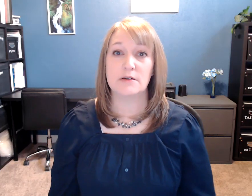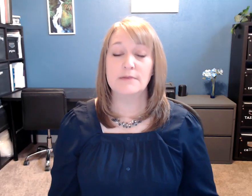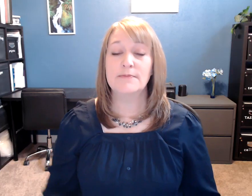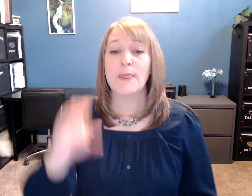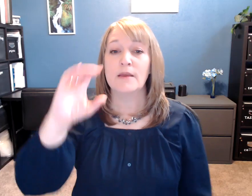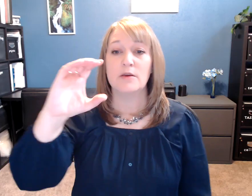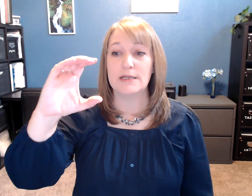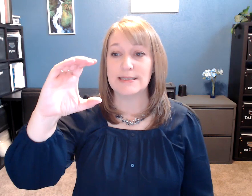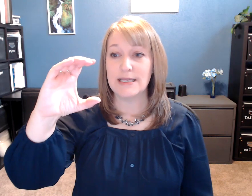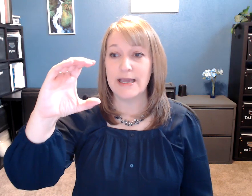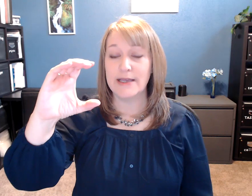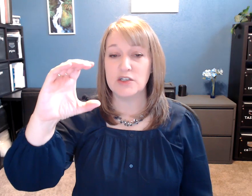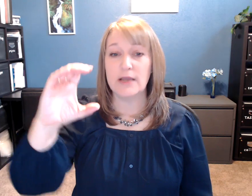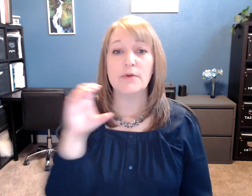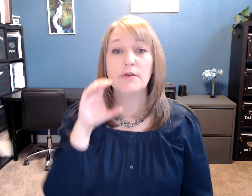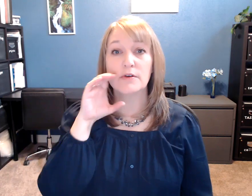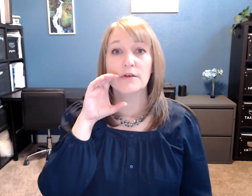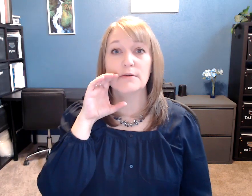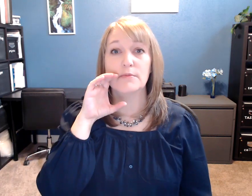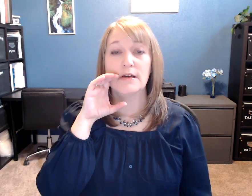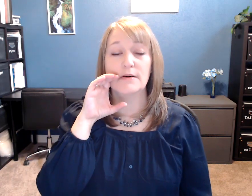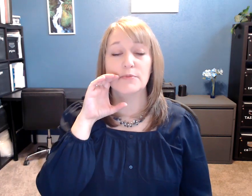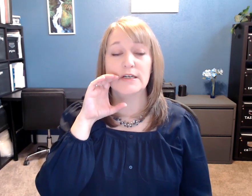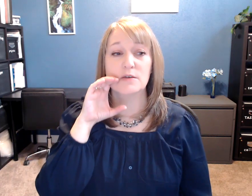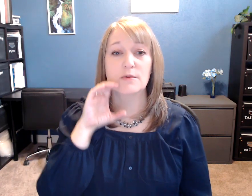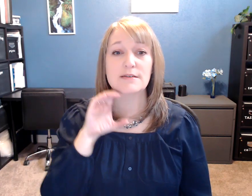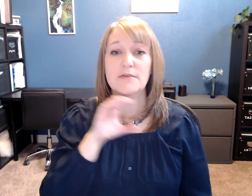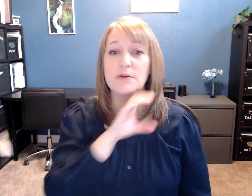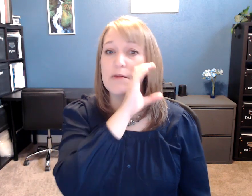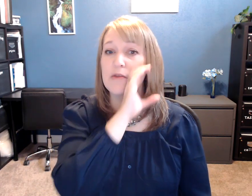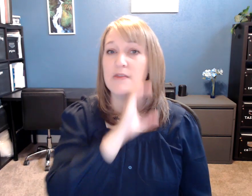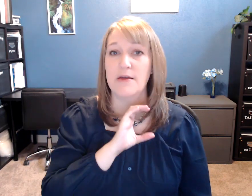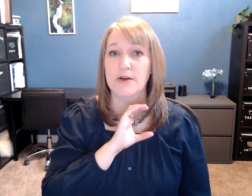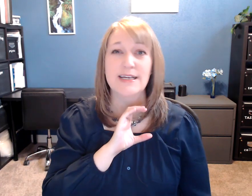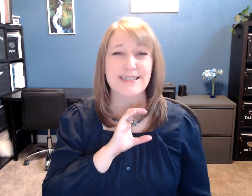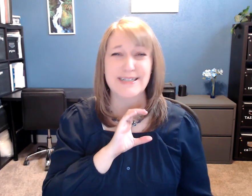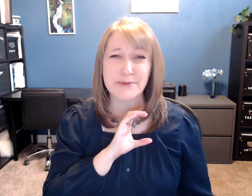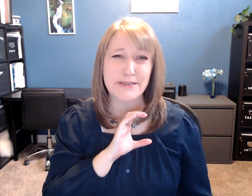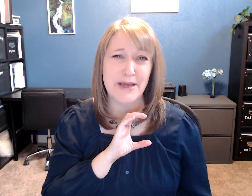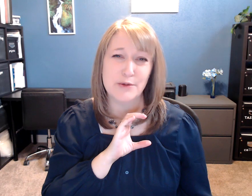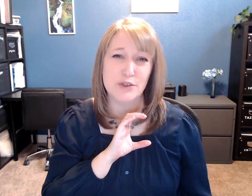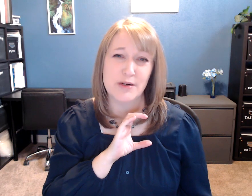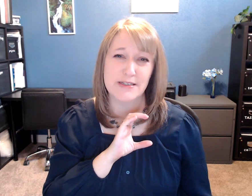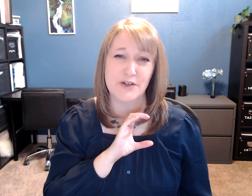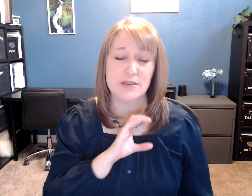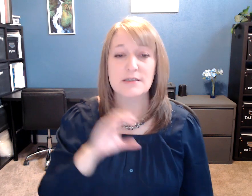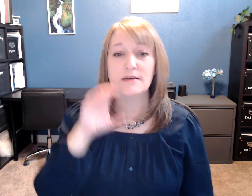Cafeteria, you want a C hand shape. You're going to bring it to one side of your mouth, then the other. Doesn't really matter which one is first.